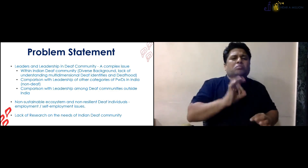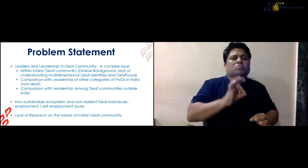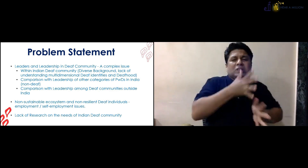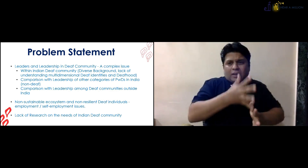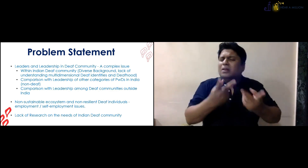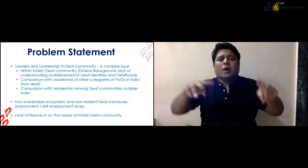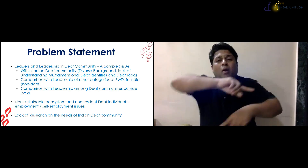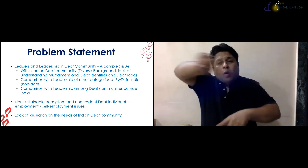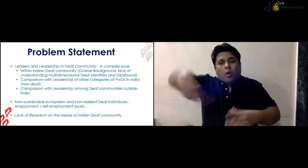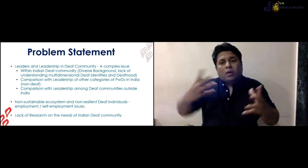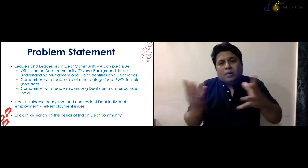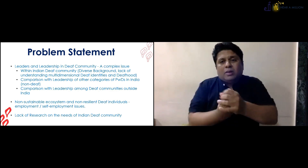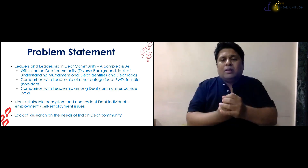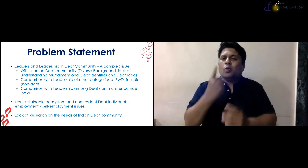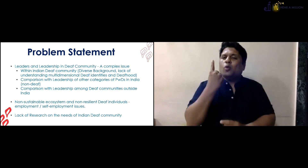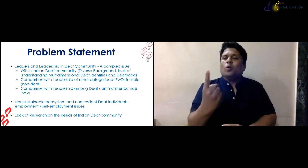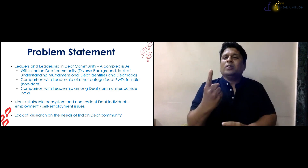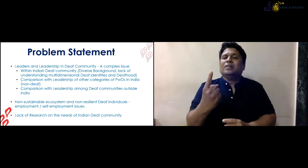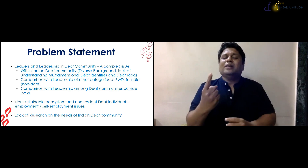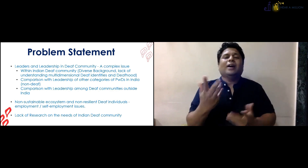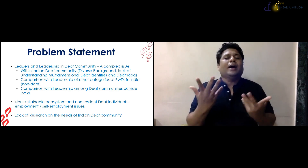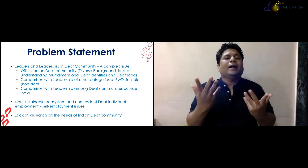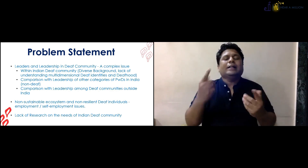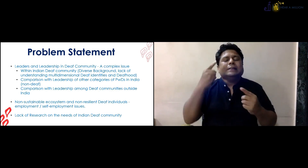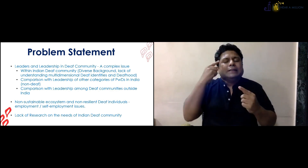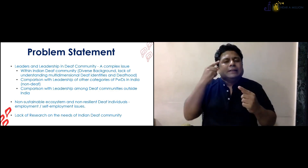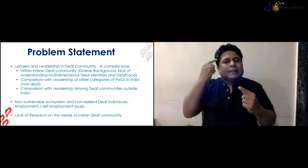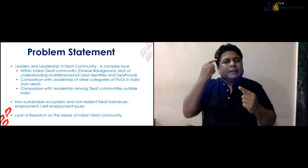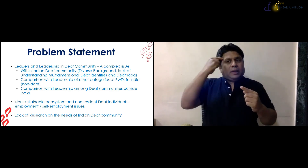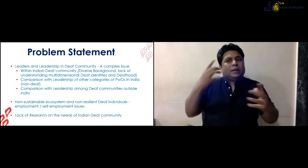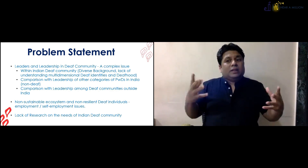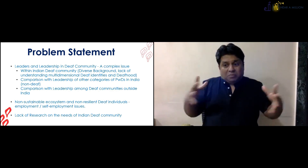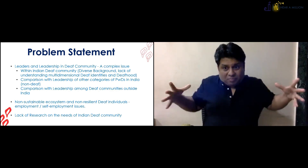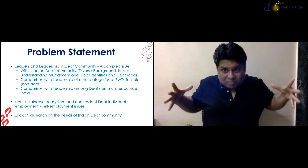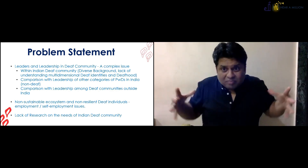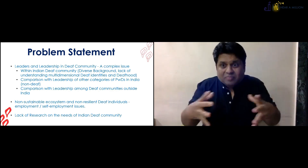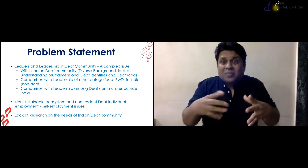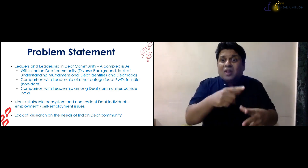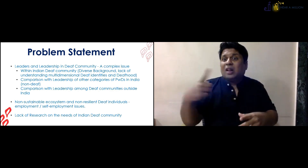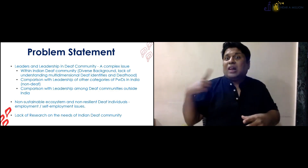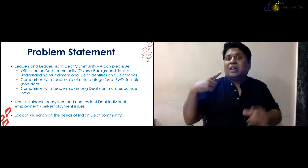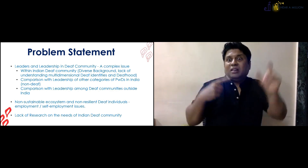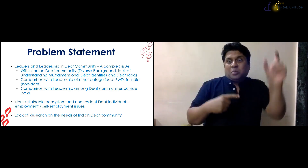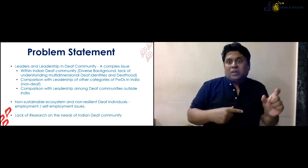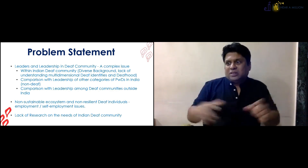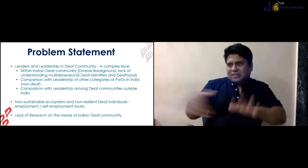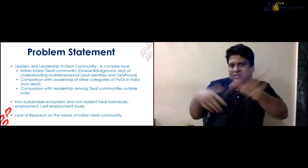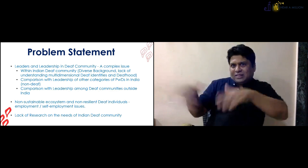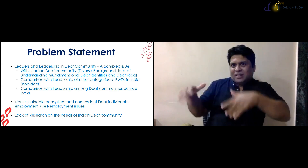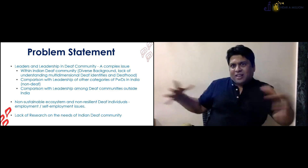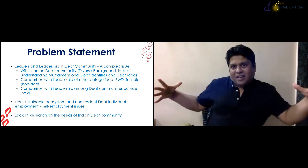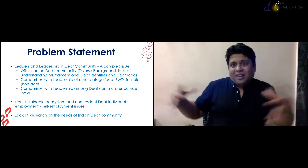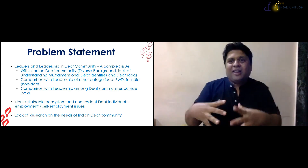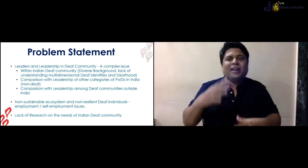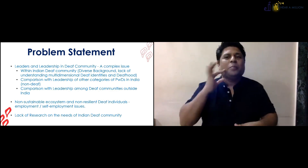are talking, who are signers, who are following oralism, anything, it can be anything. But the point is that we have to move